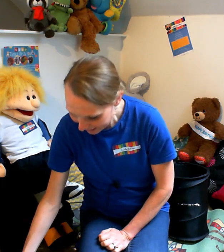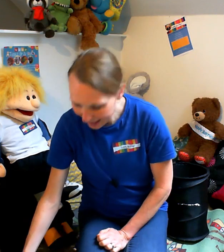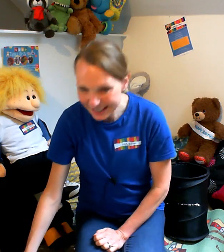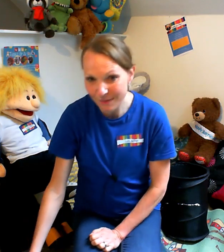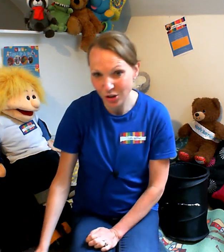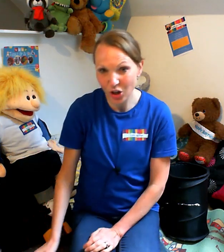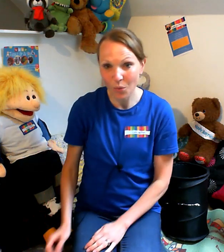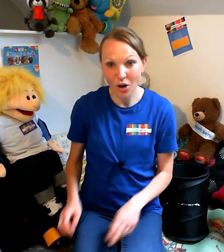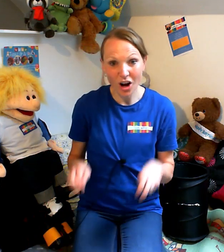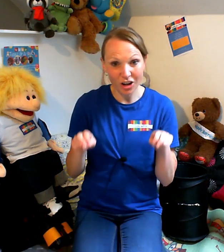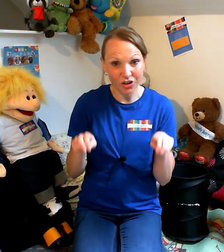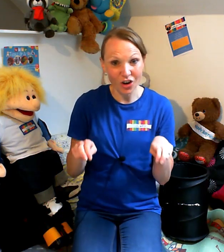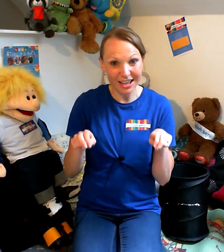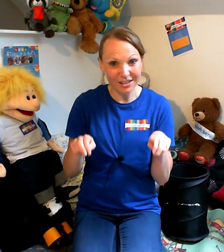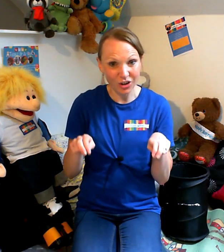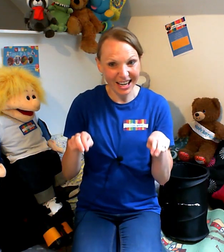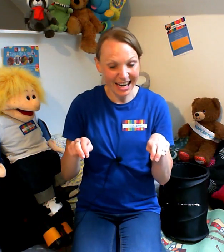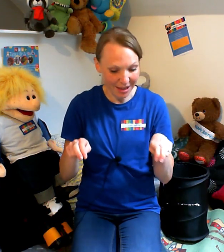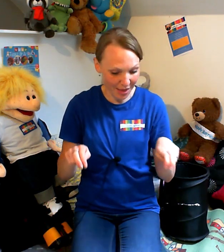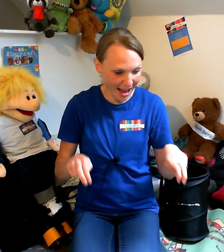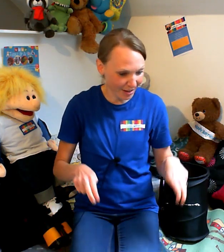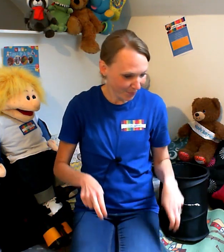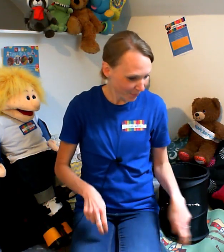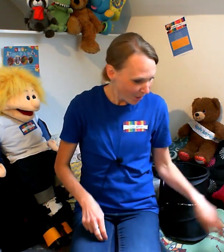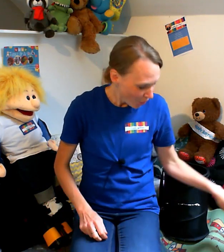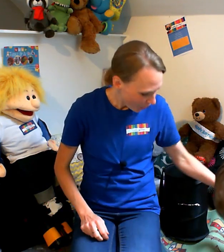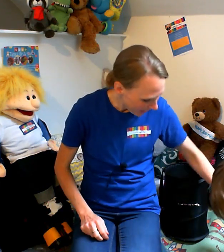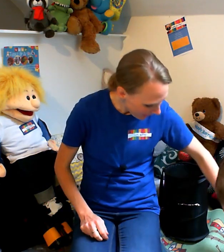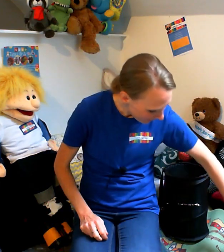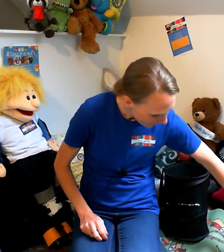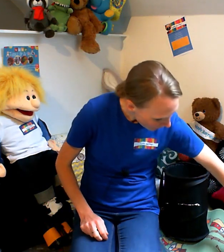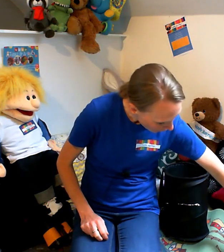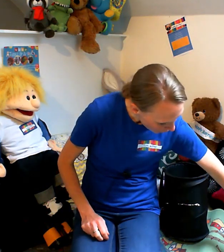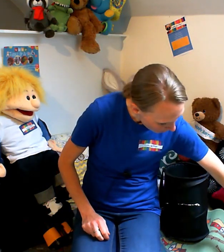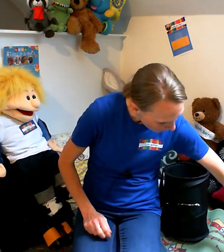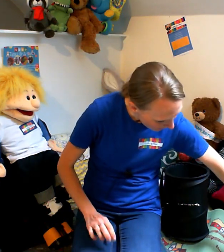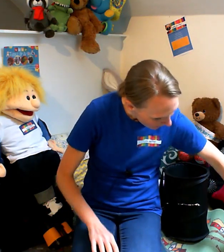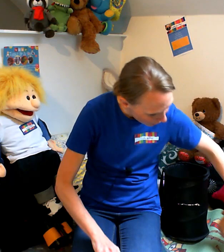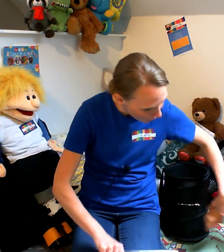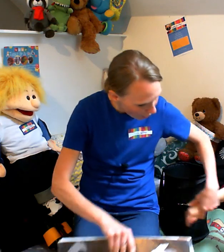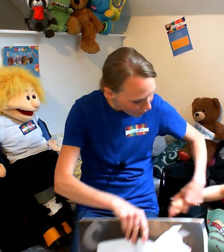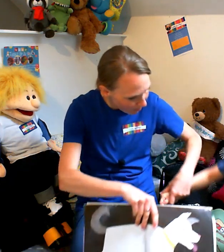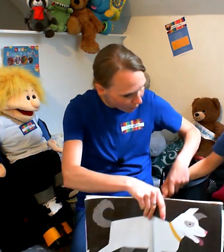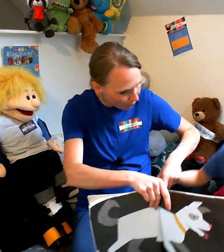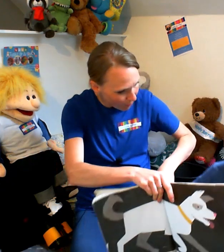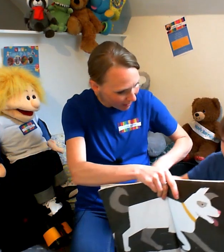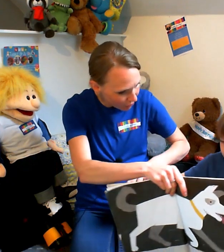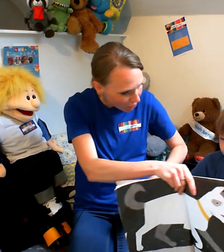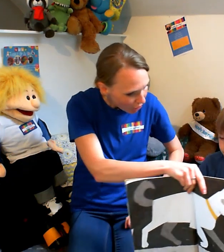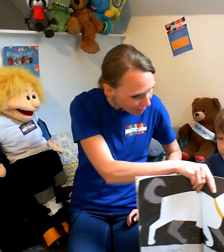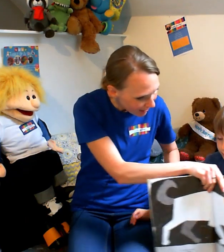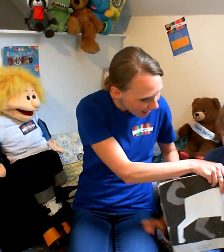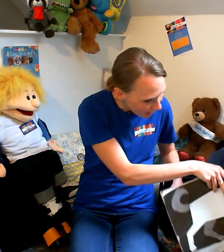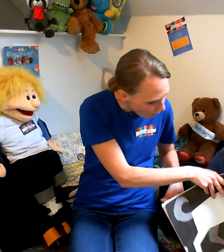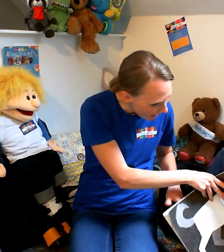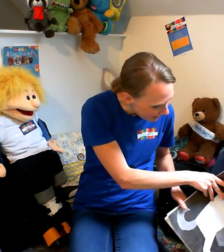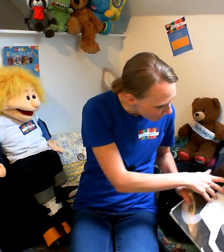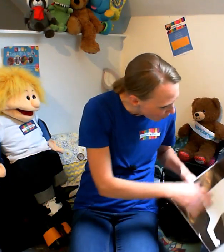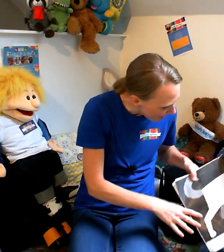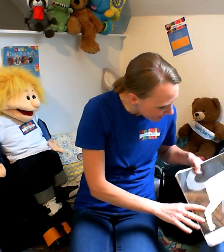Let's have a look at what our doggy's looking at then. Honey, can you come over here? Can you hold the book for me? Because you're getting quite distracted